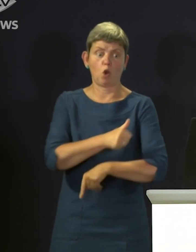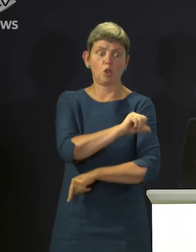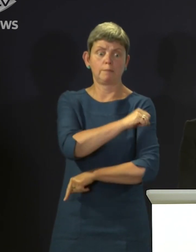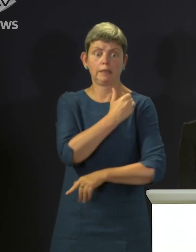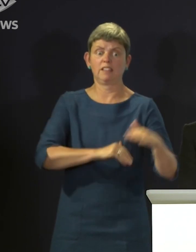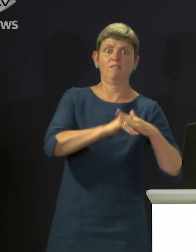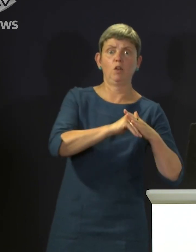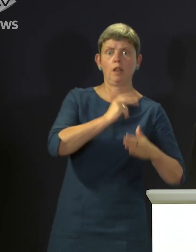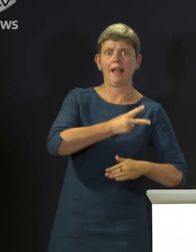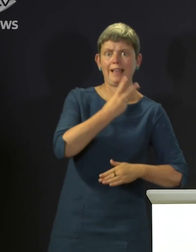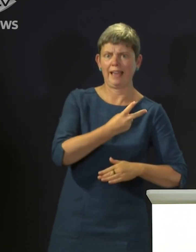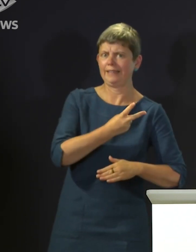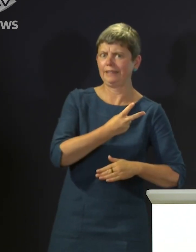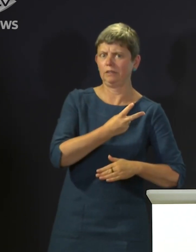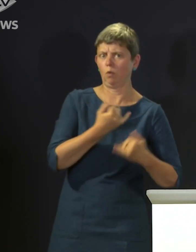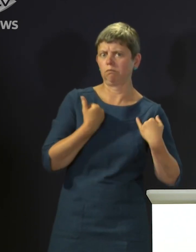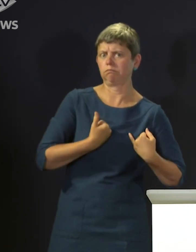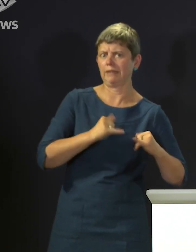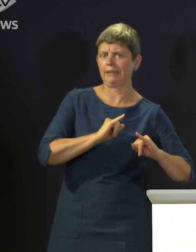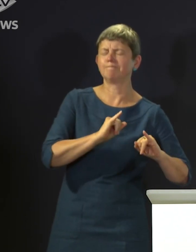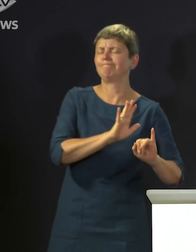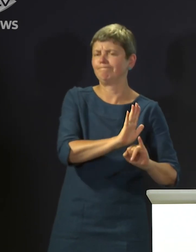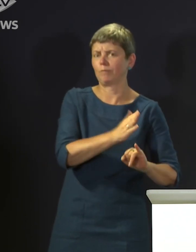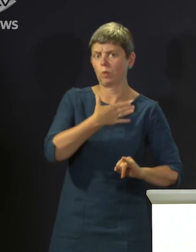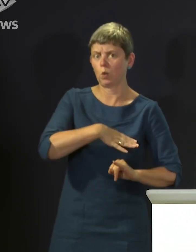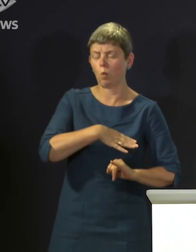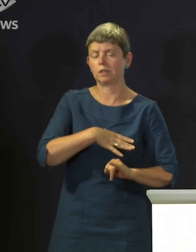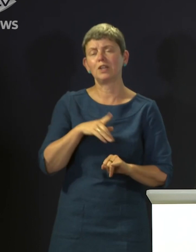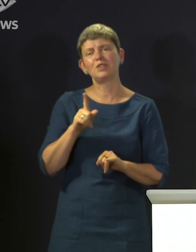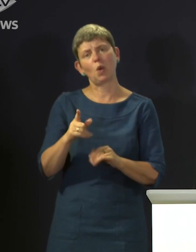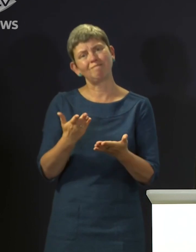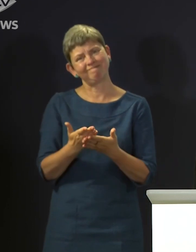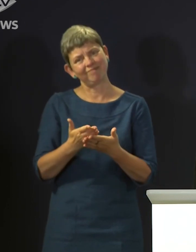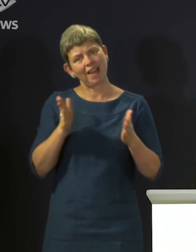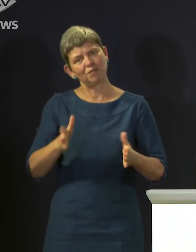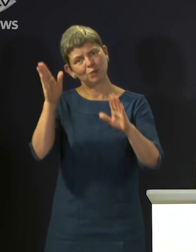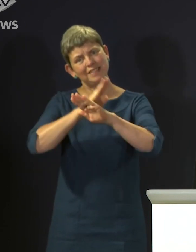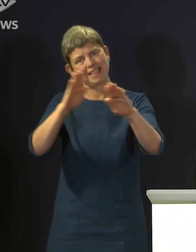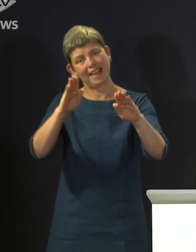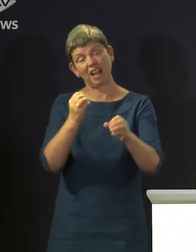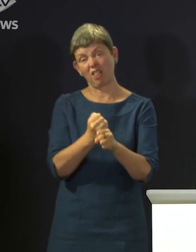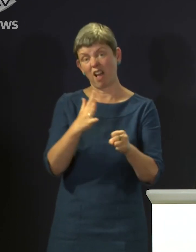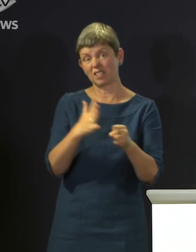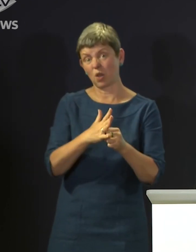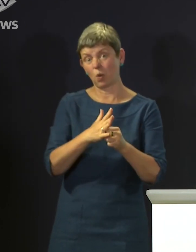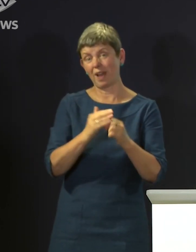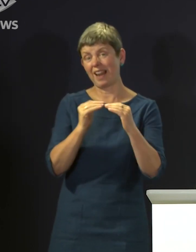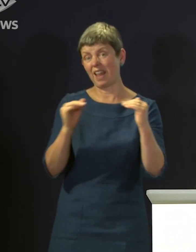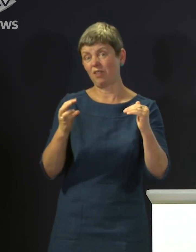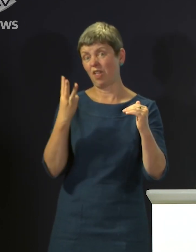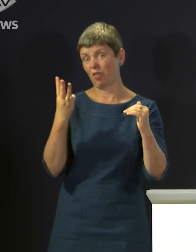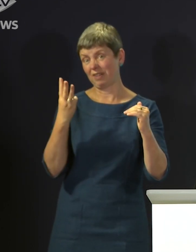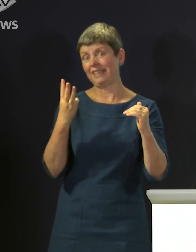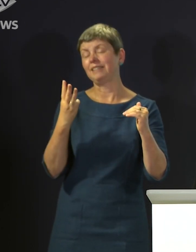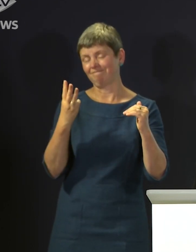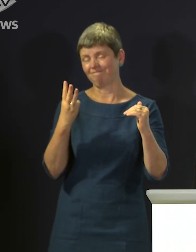So for all these reasons, I can confirm today, regrettably, that Glasgow will remain in level 3 for a further week at